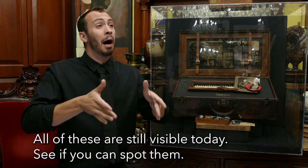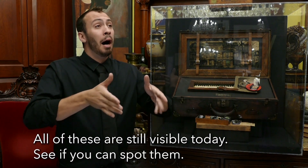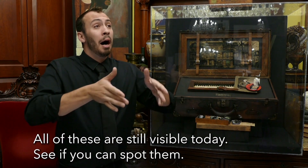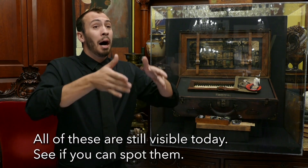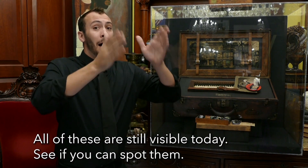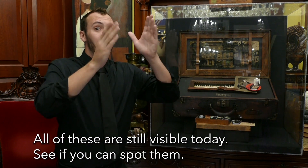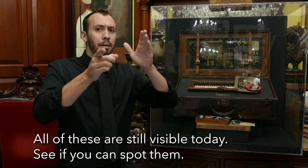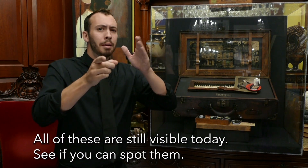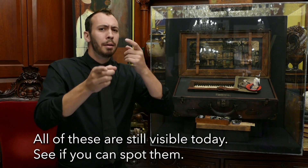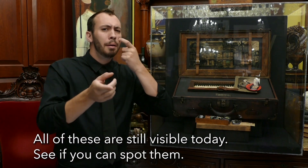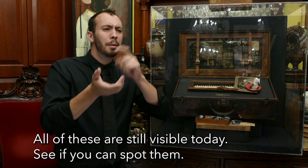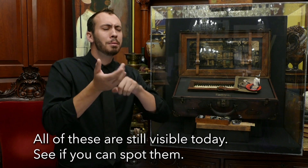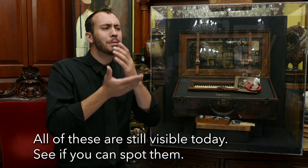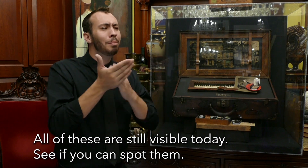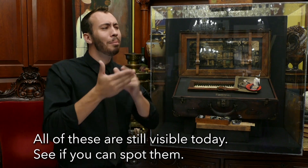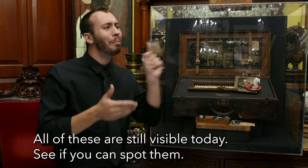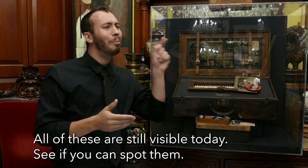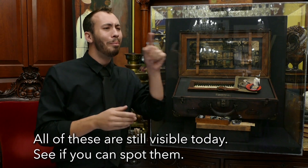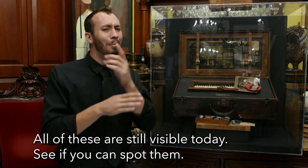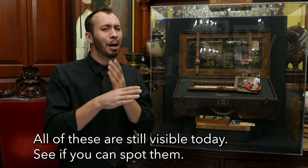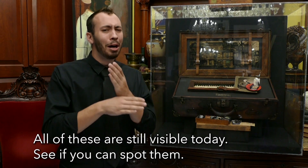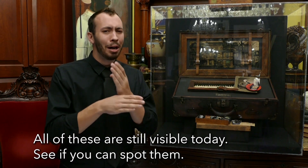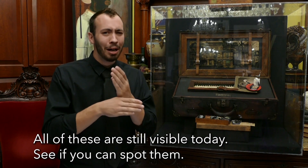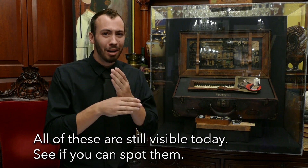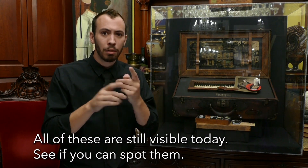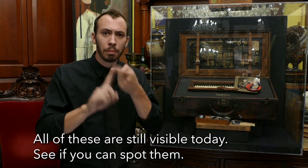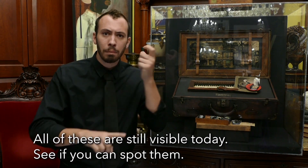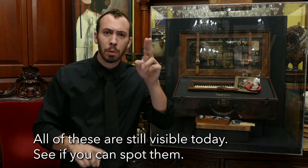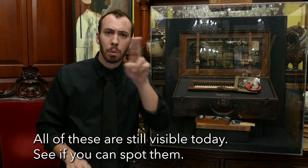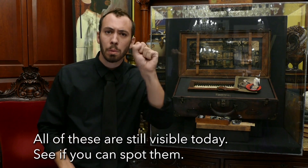All of these are still visible today. See if you can spot them.